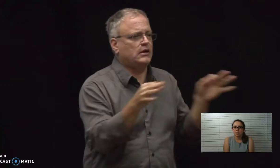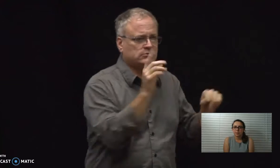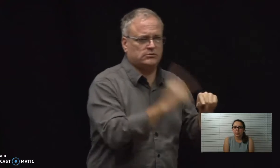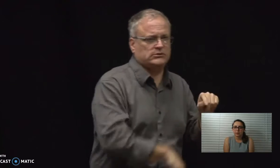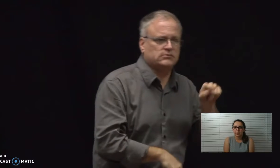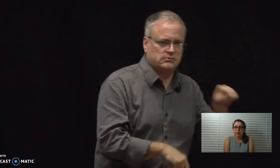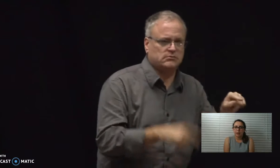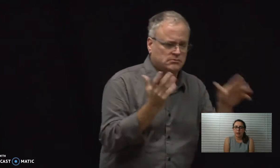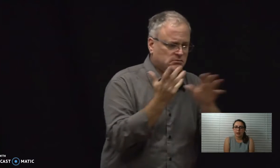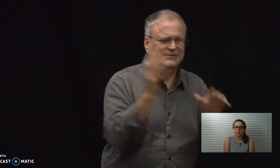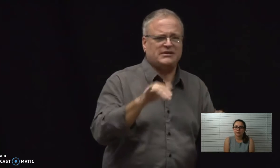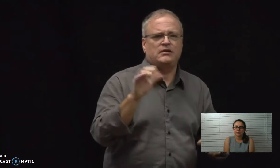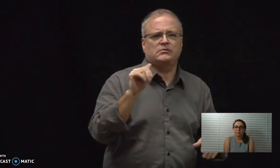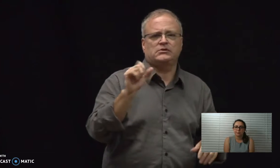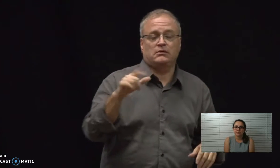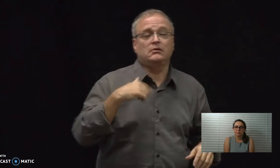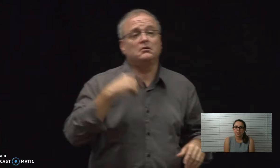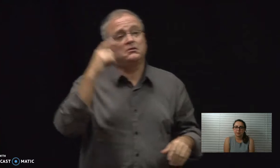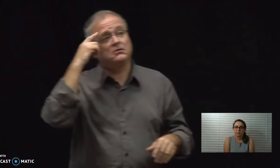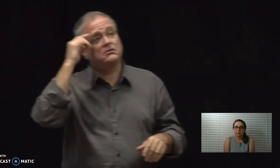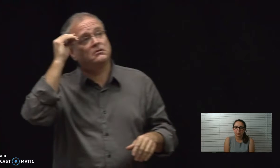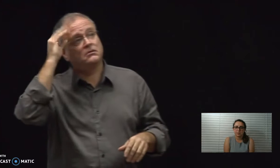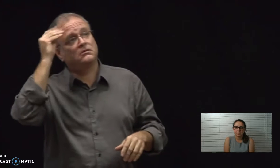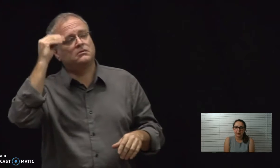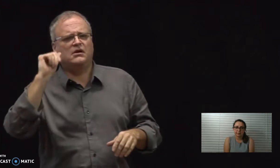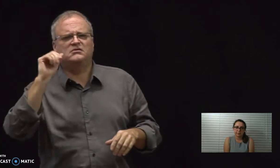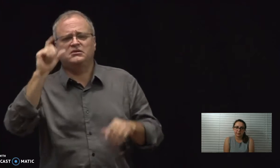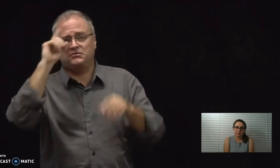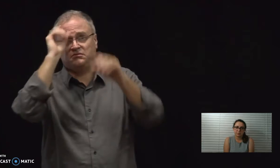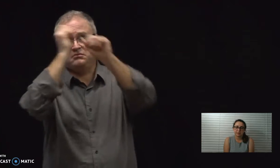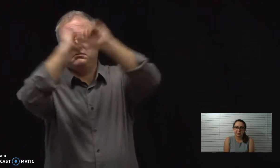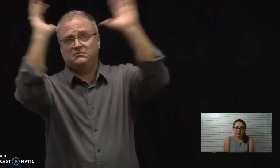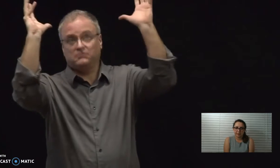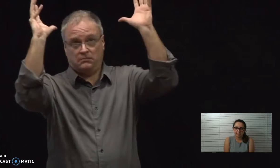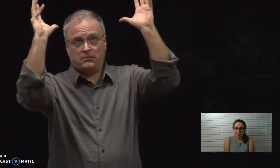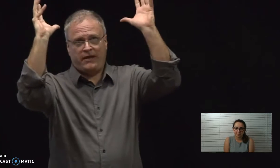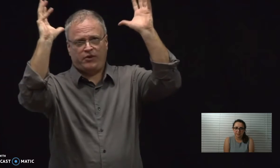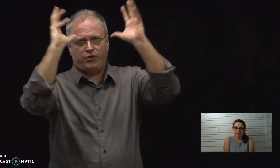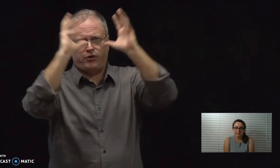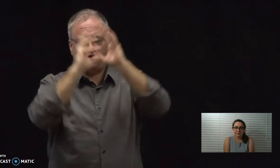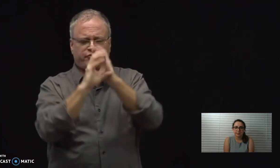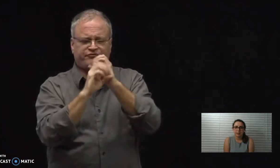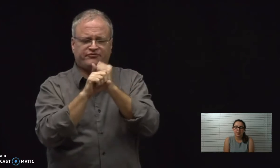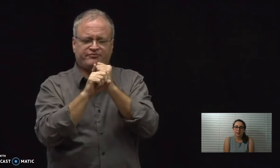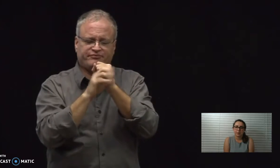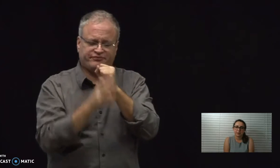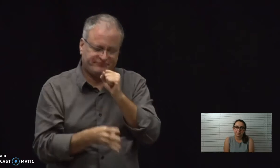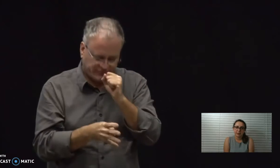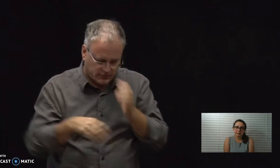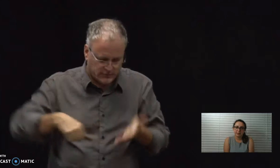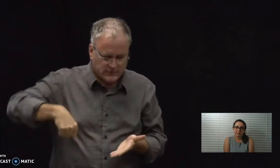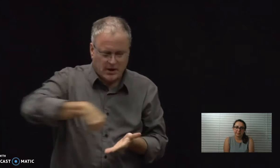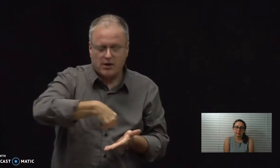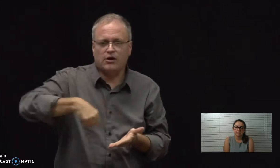Before you learned about how some phrases and words don't have translations in other languages. That's what I